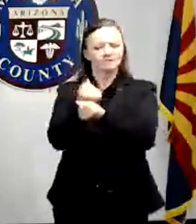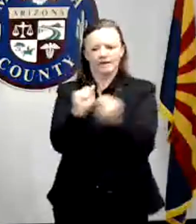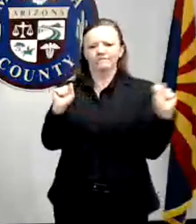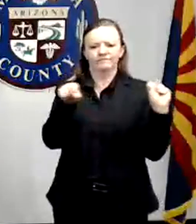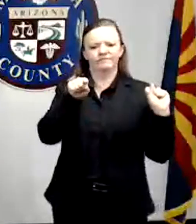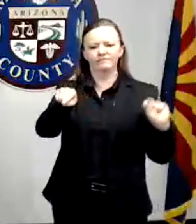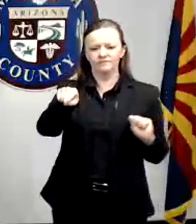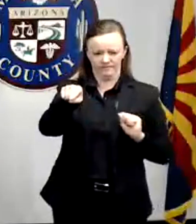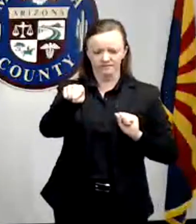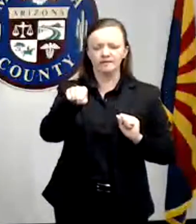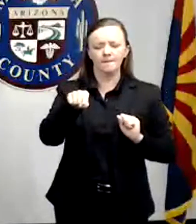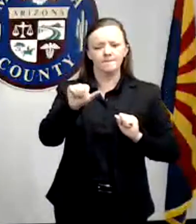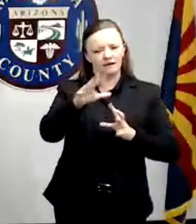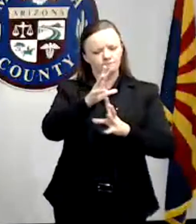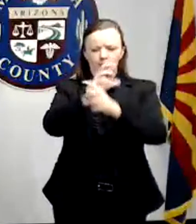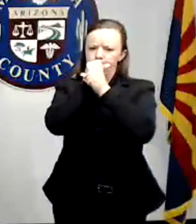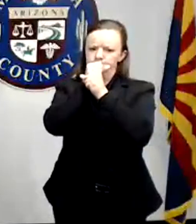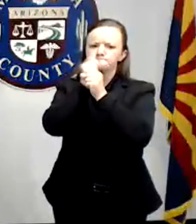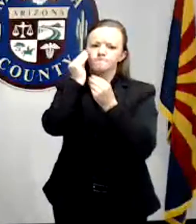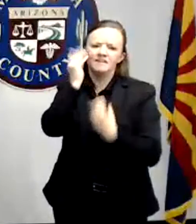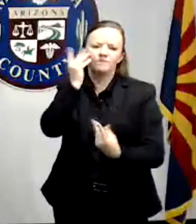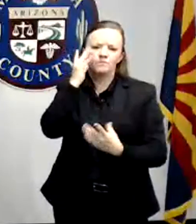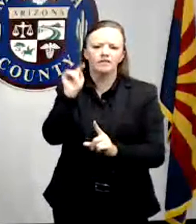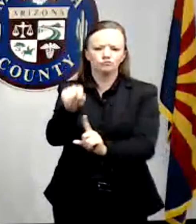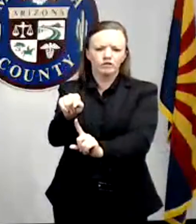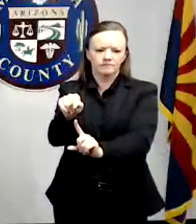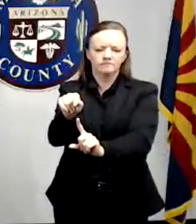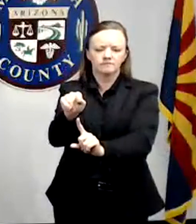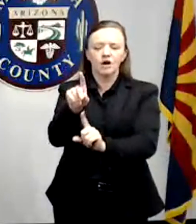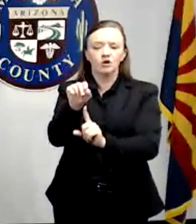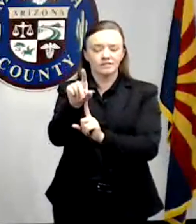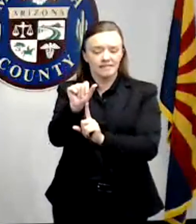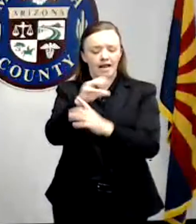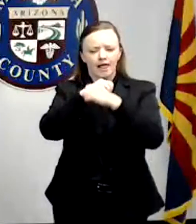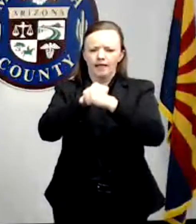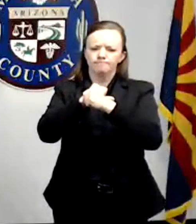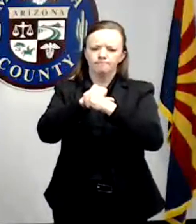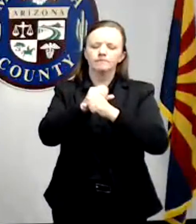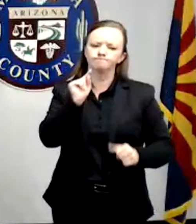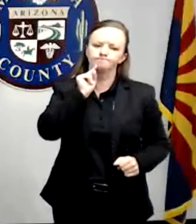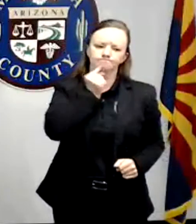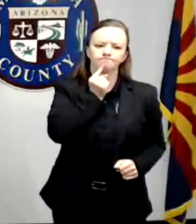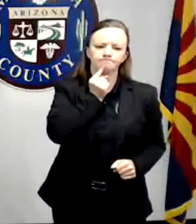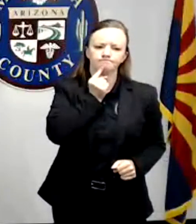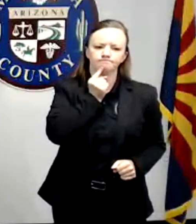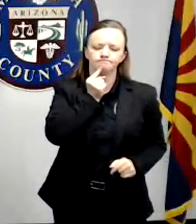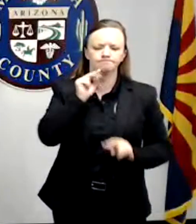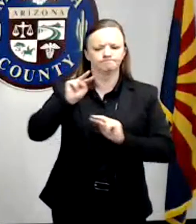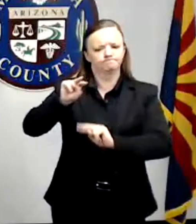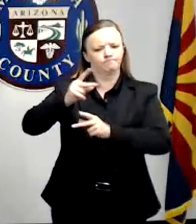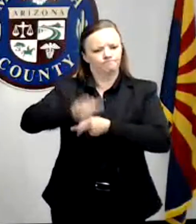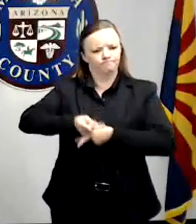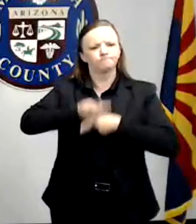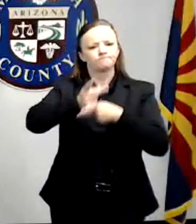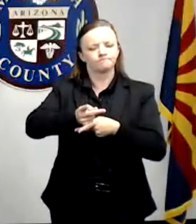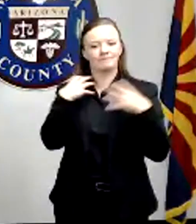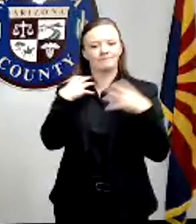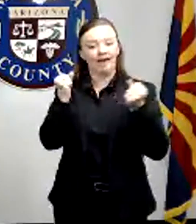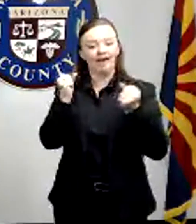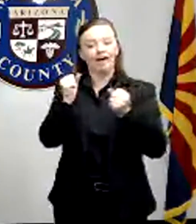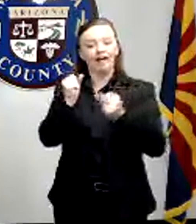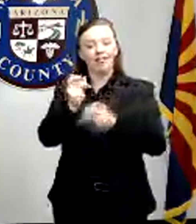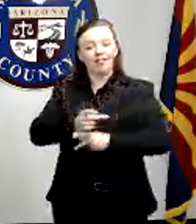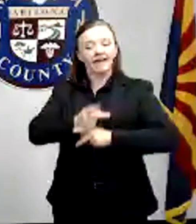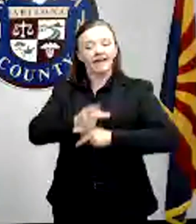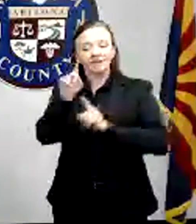that I've seen. And we do take our confidentiality and our data security very seriously. And that's how we are